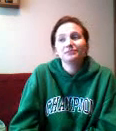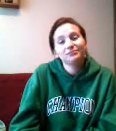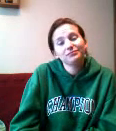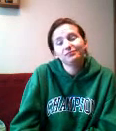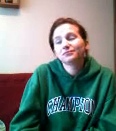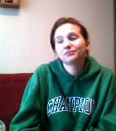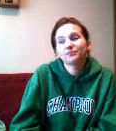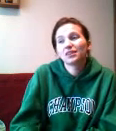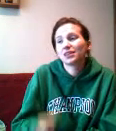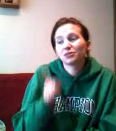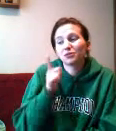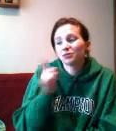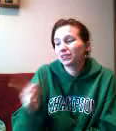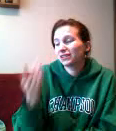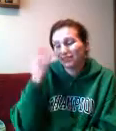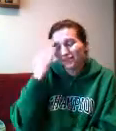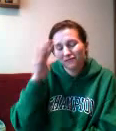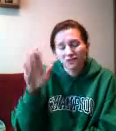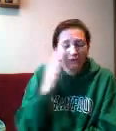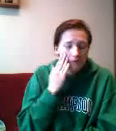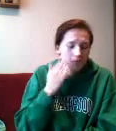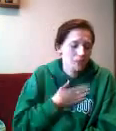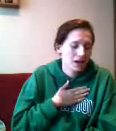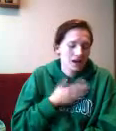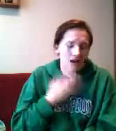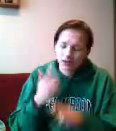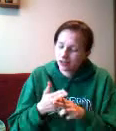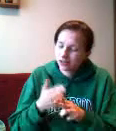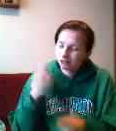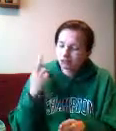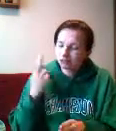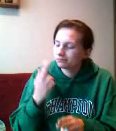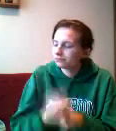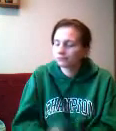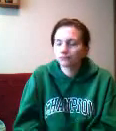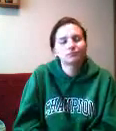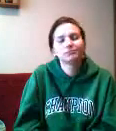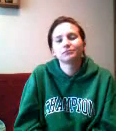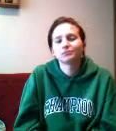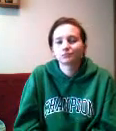And you didn't even know my name And you